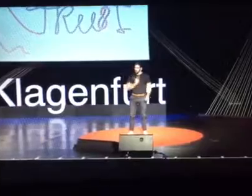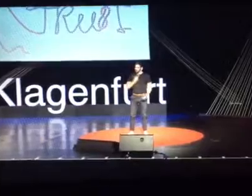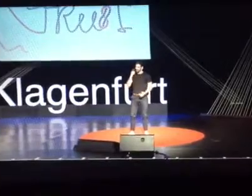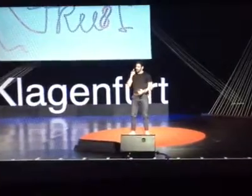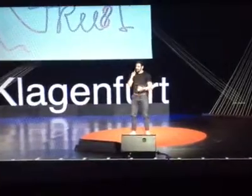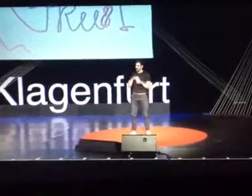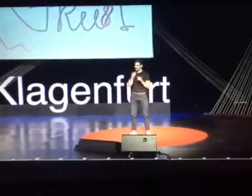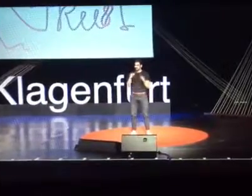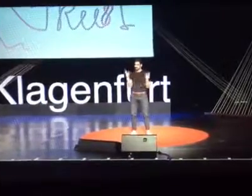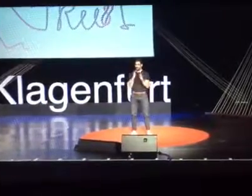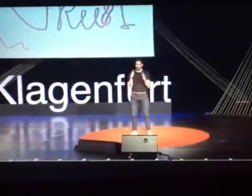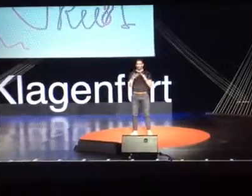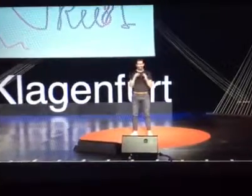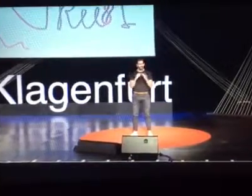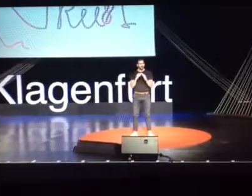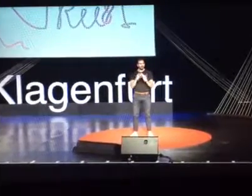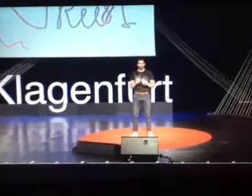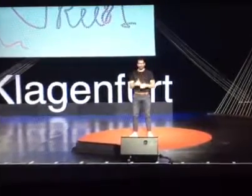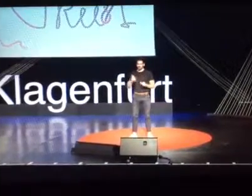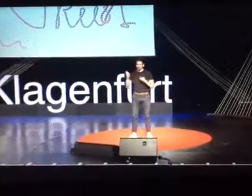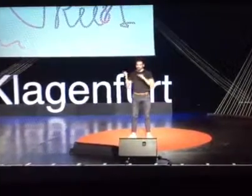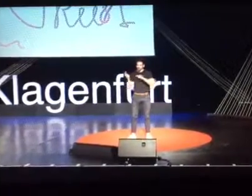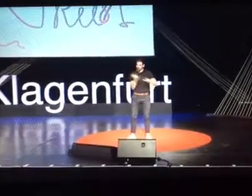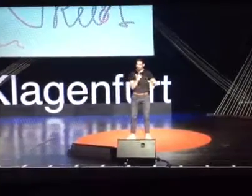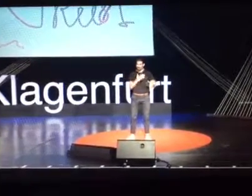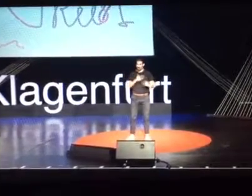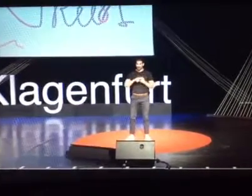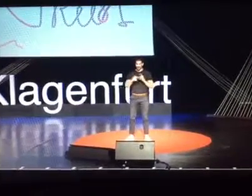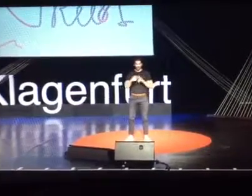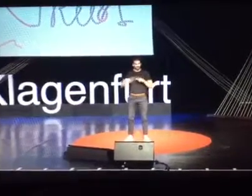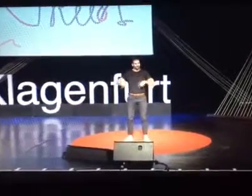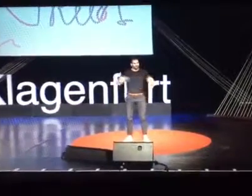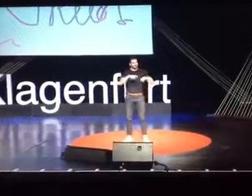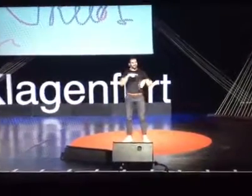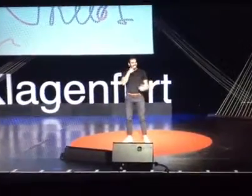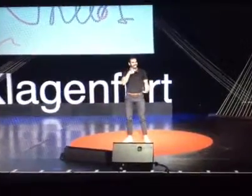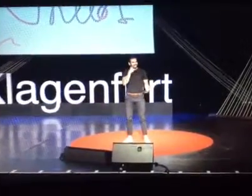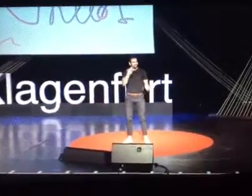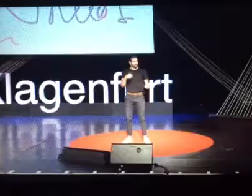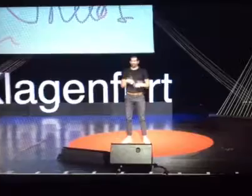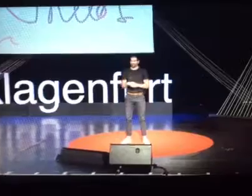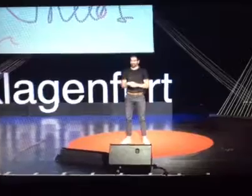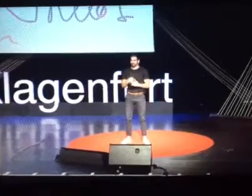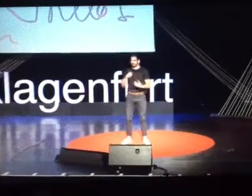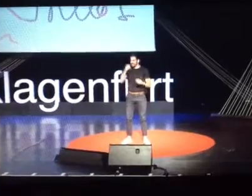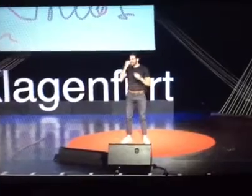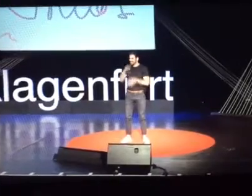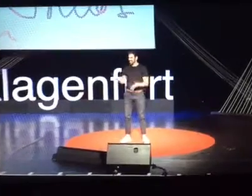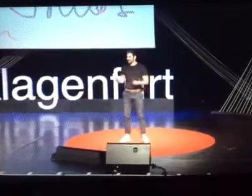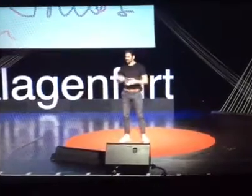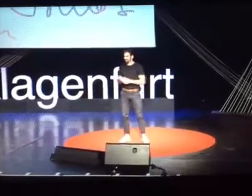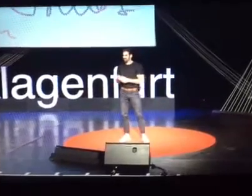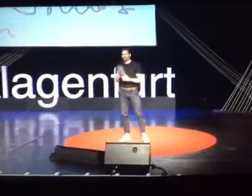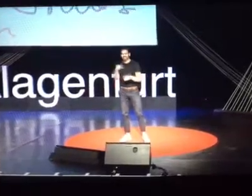one was a few hours away. And in that small beach town, all my friends were hearing, but I didn't